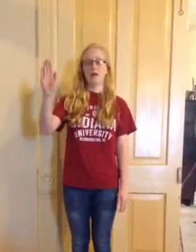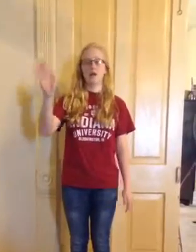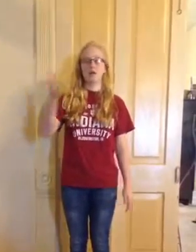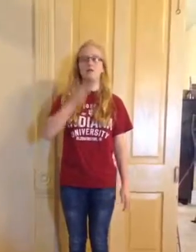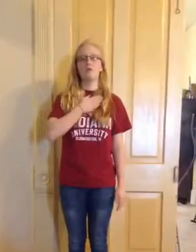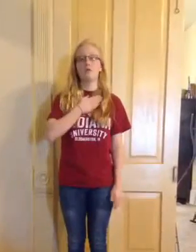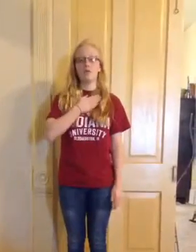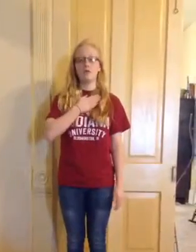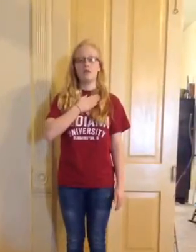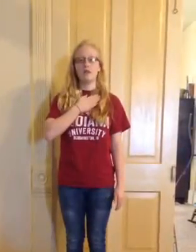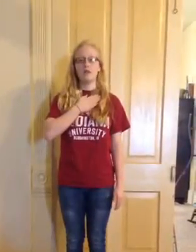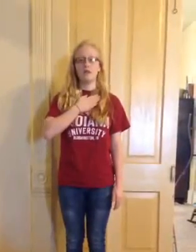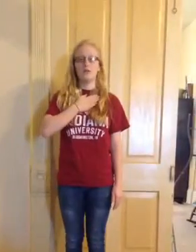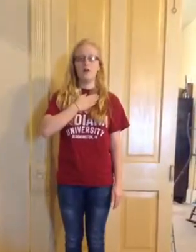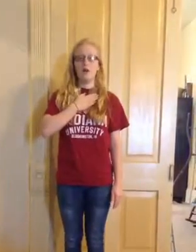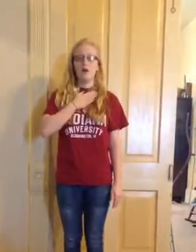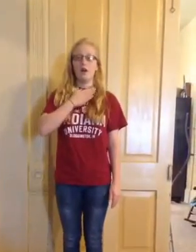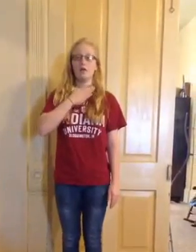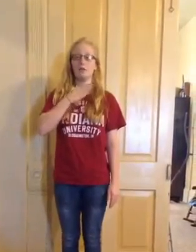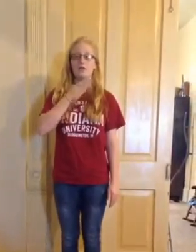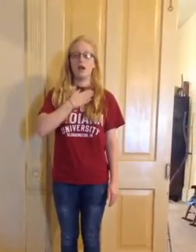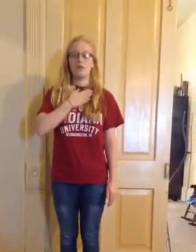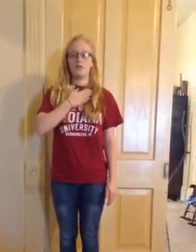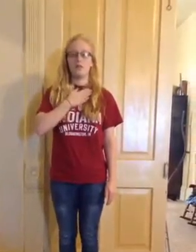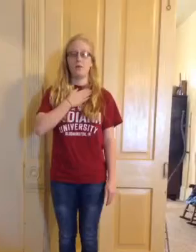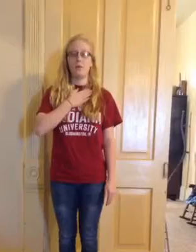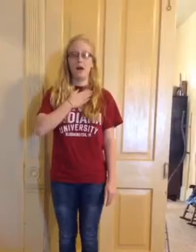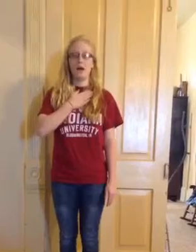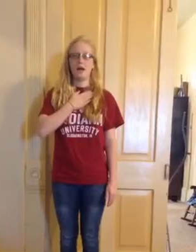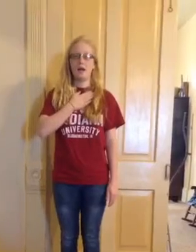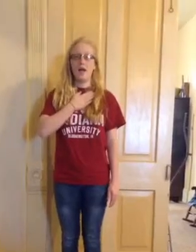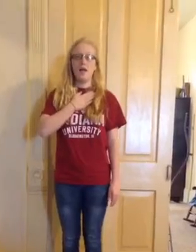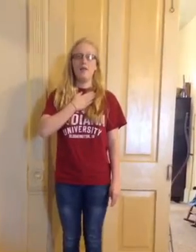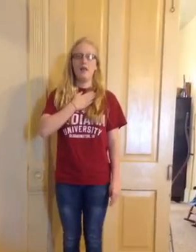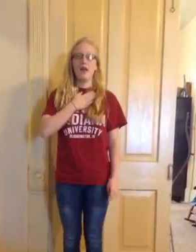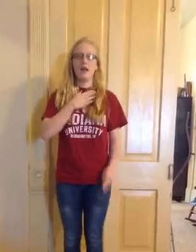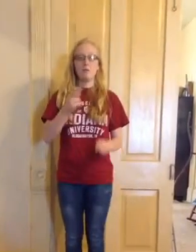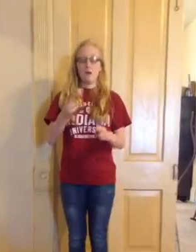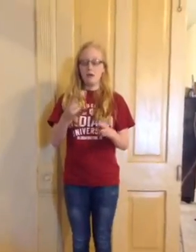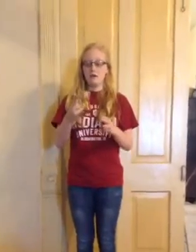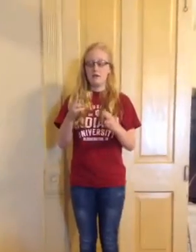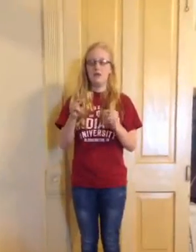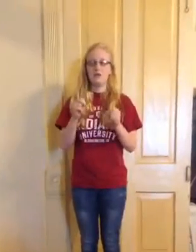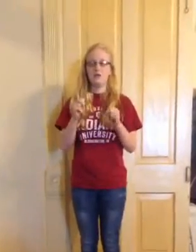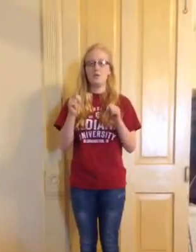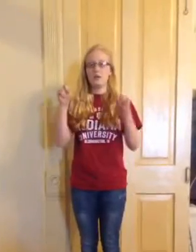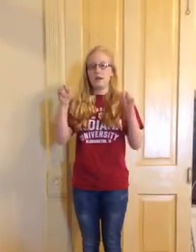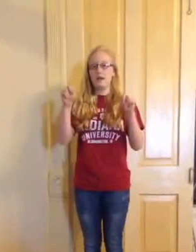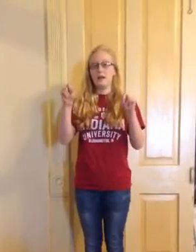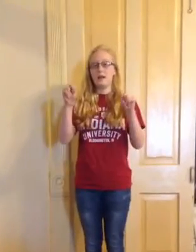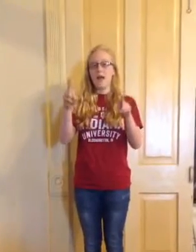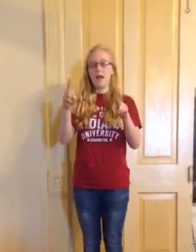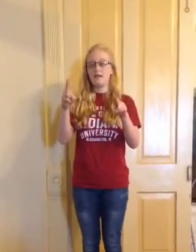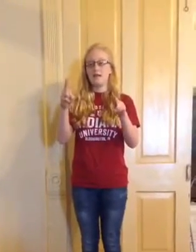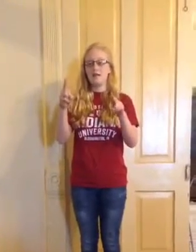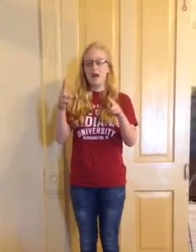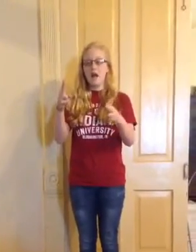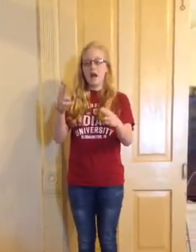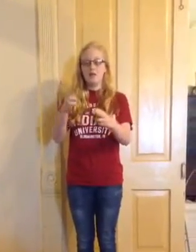like you're doing the Pledge of Allegiance, right on your chest for my, and the name is 2 extended ends, and you